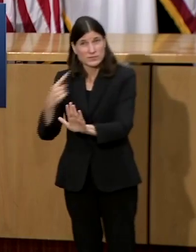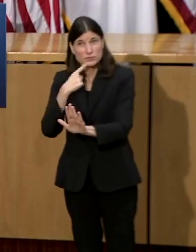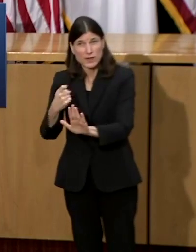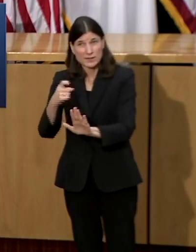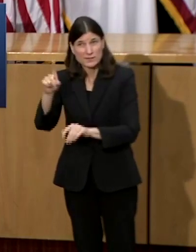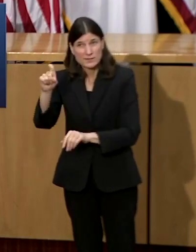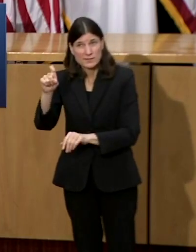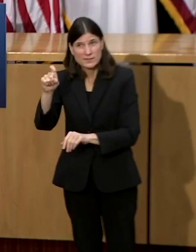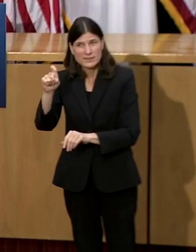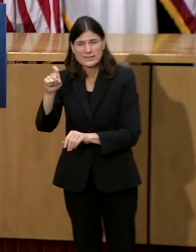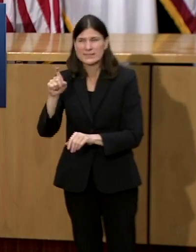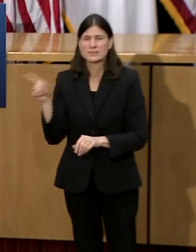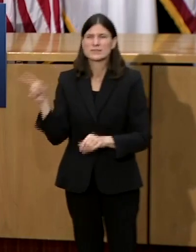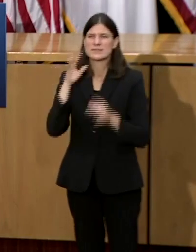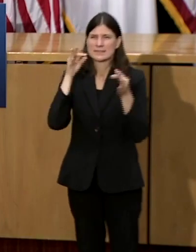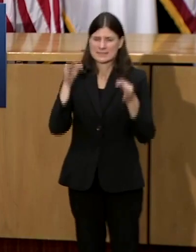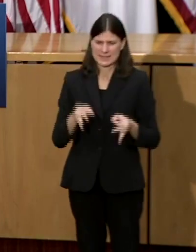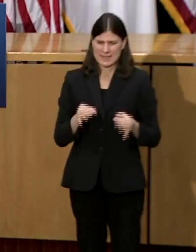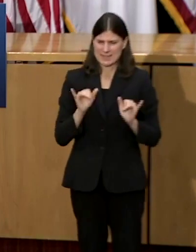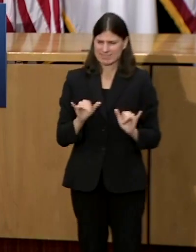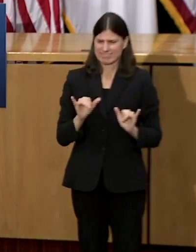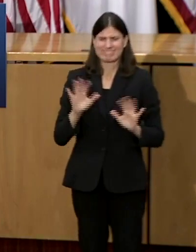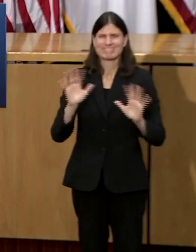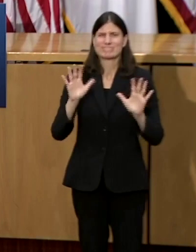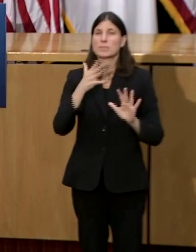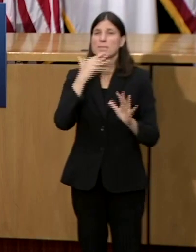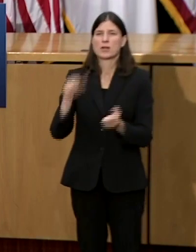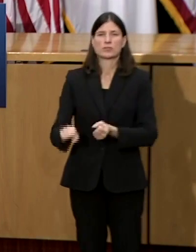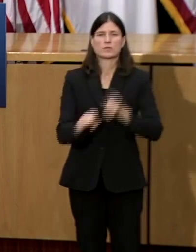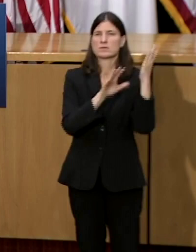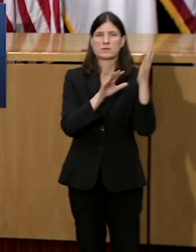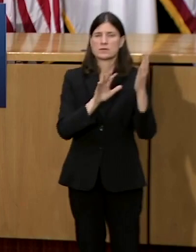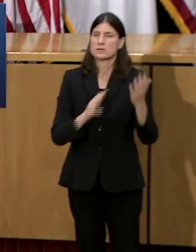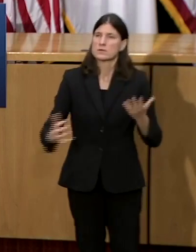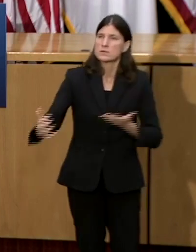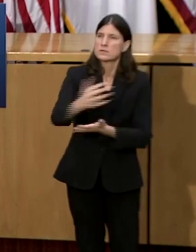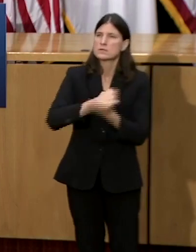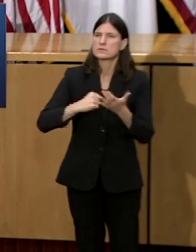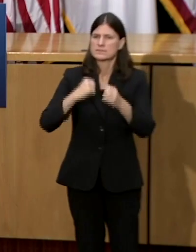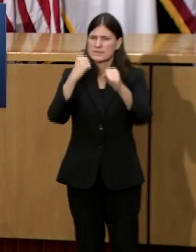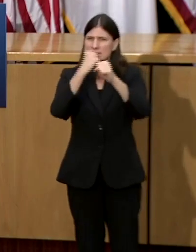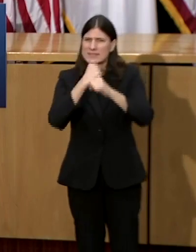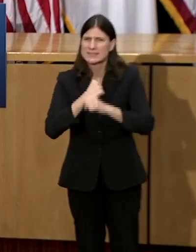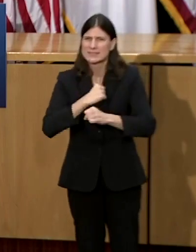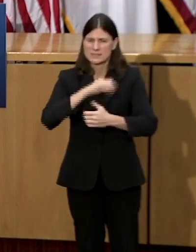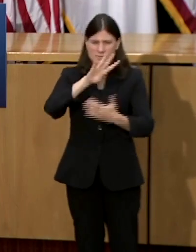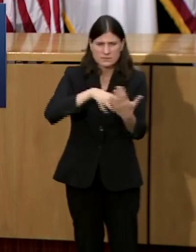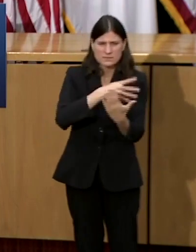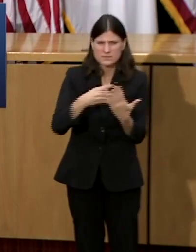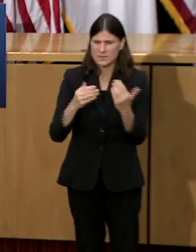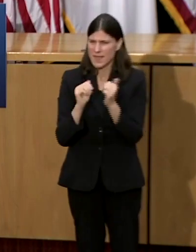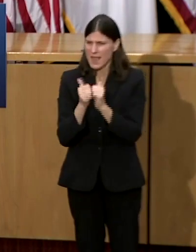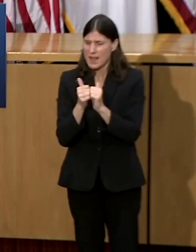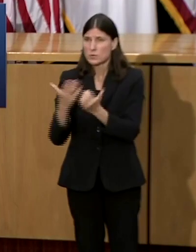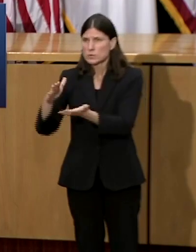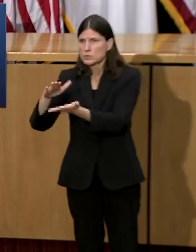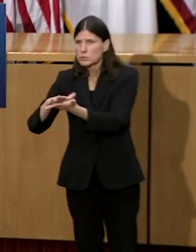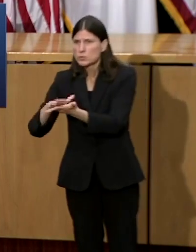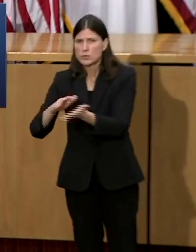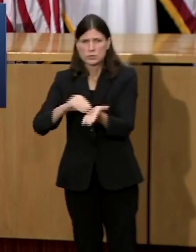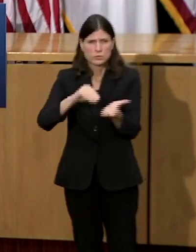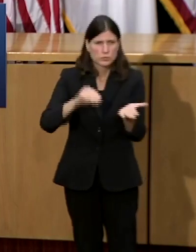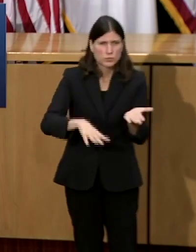But as I have said before, our understanding of the virus continues to evolve. Studies have shown that there's low transmission in